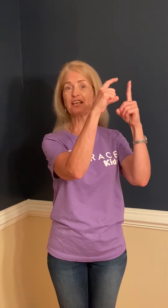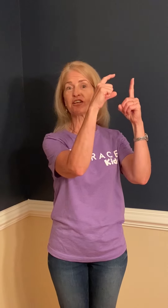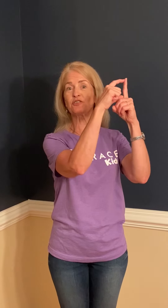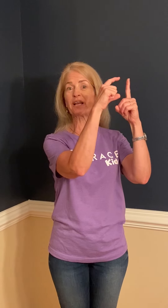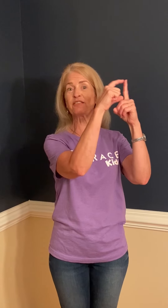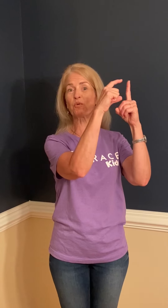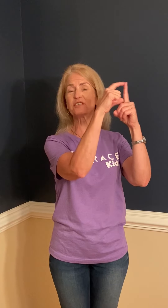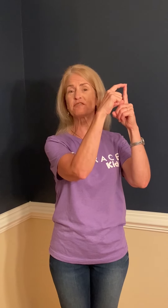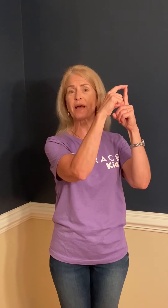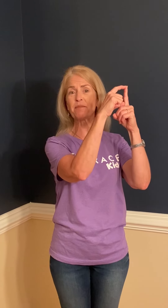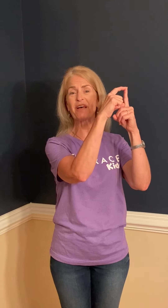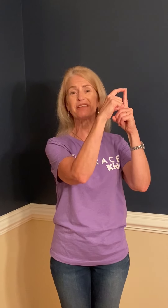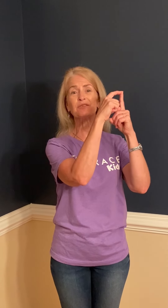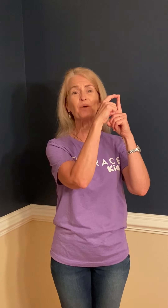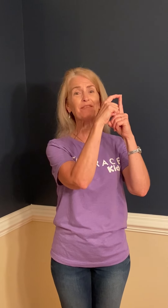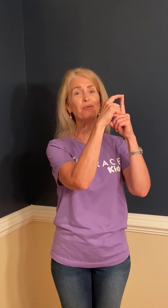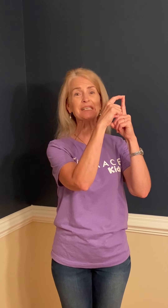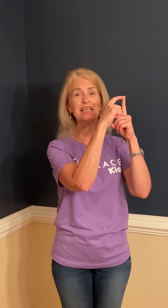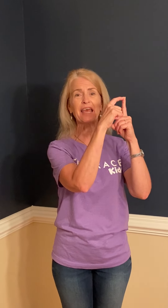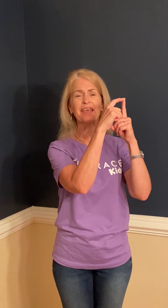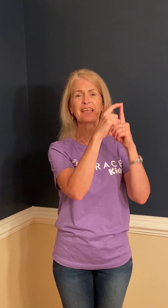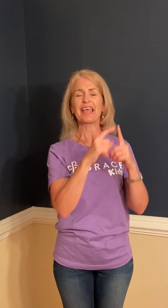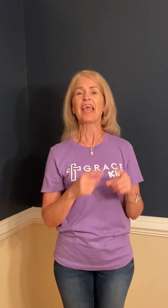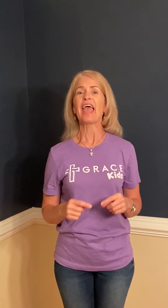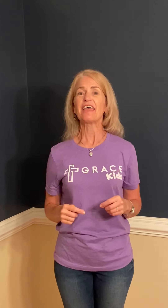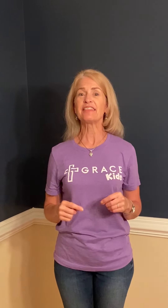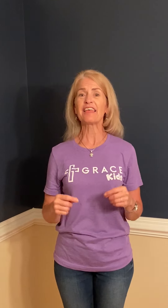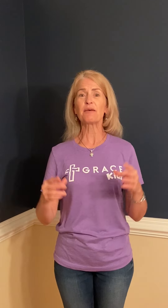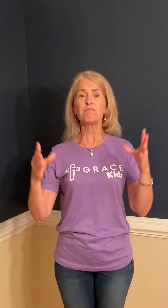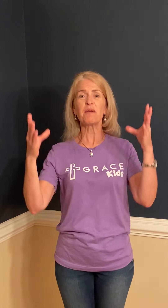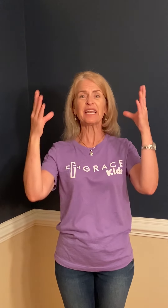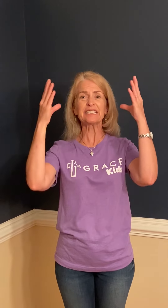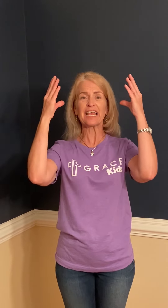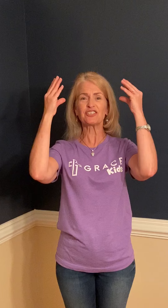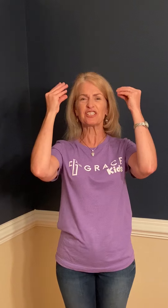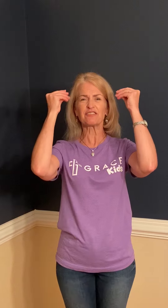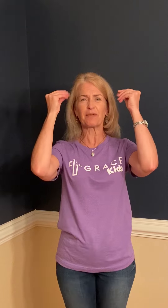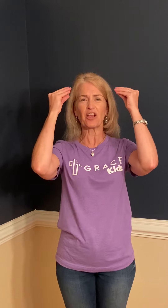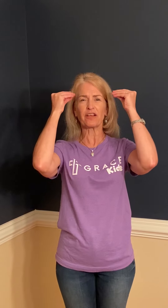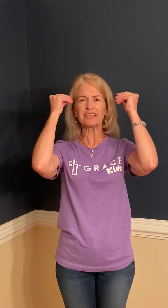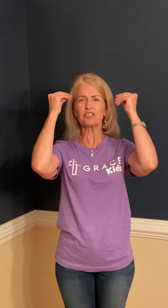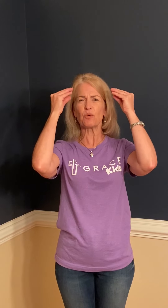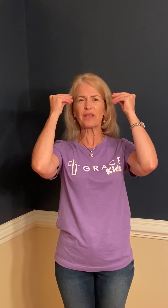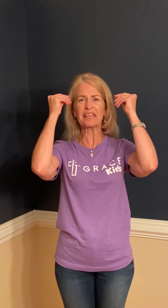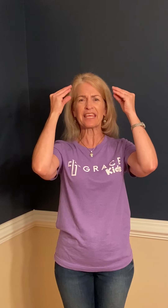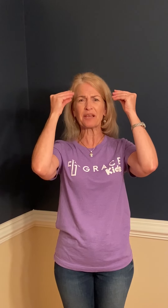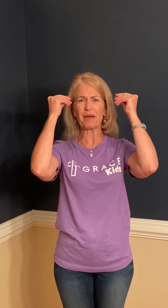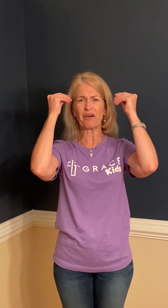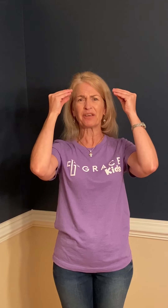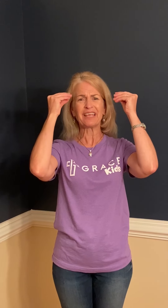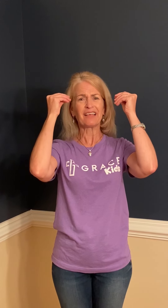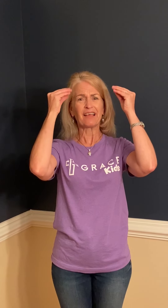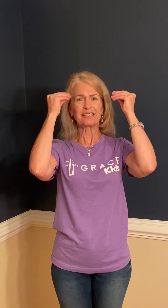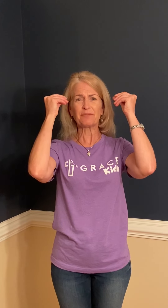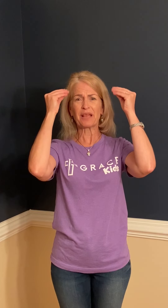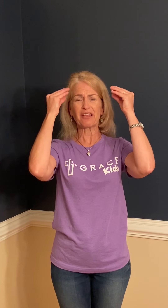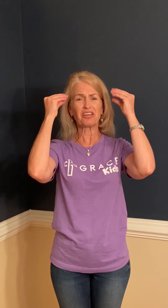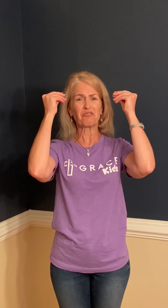so let the words of my mouth it's whatever we say and then the meditations of my heart this is what we think about deep that you know